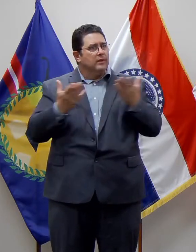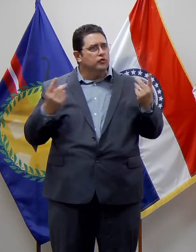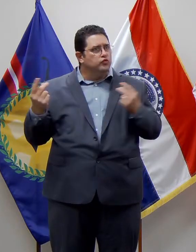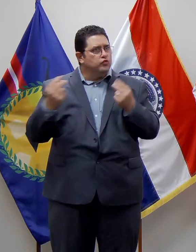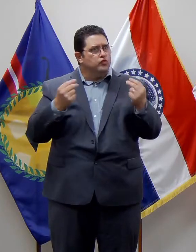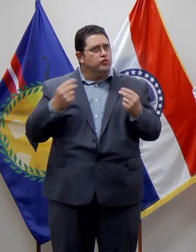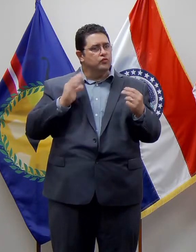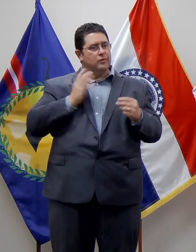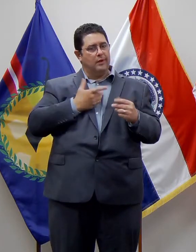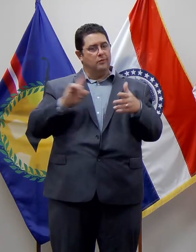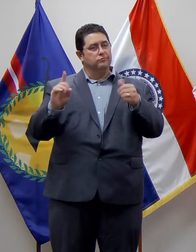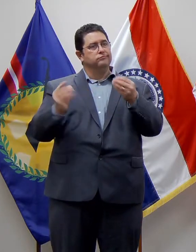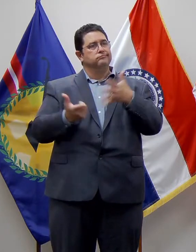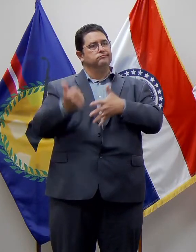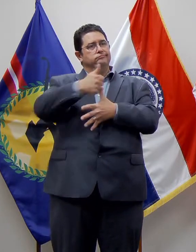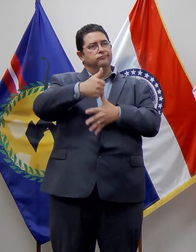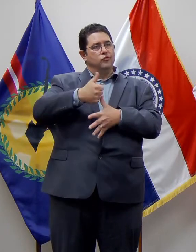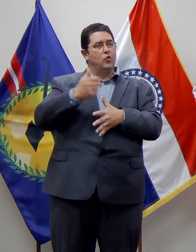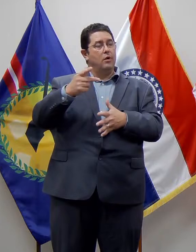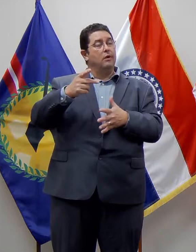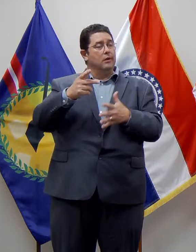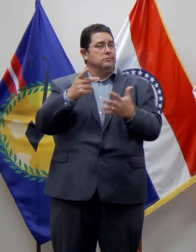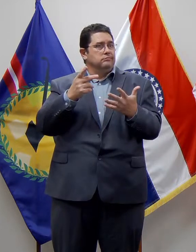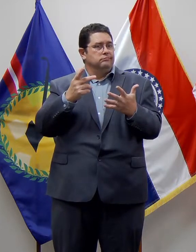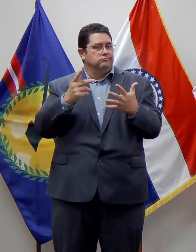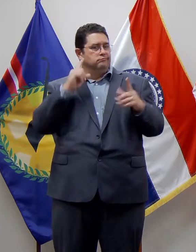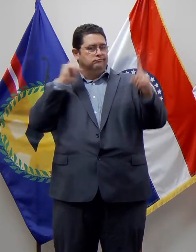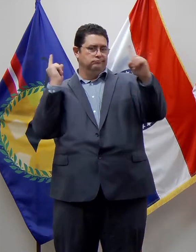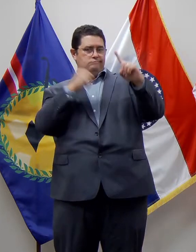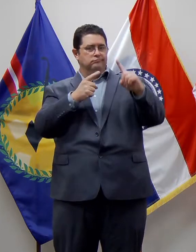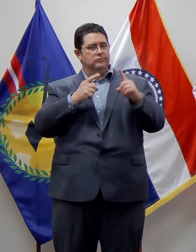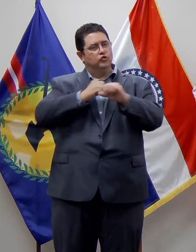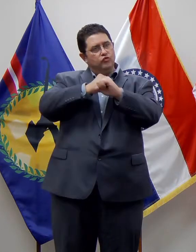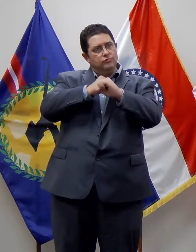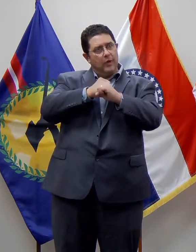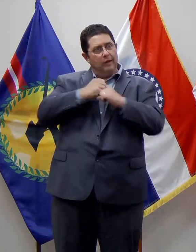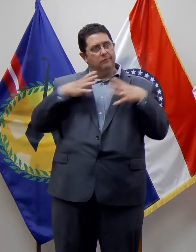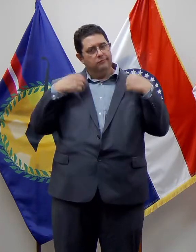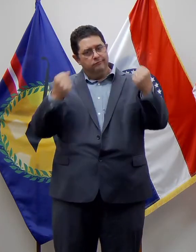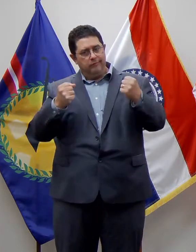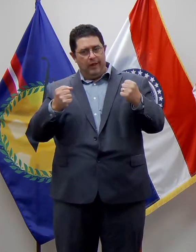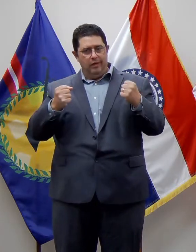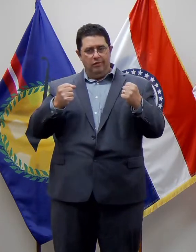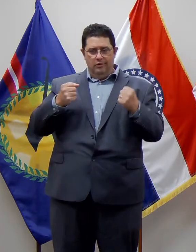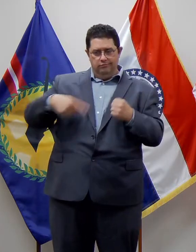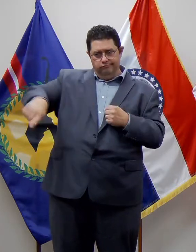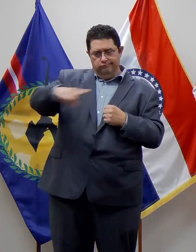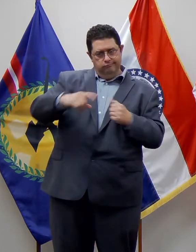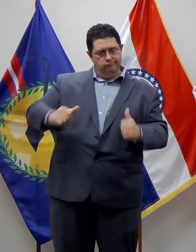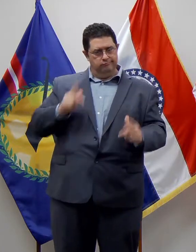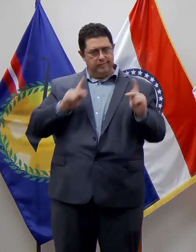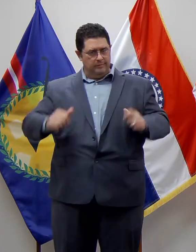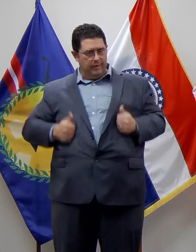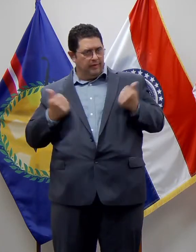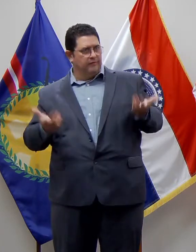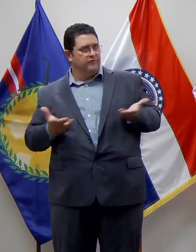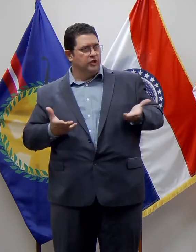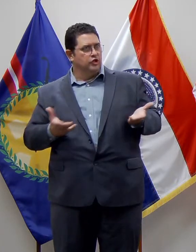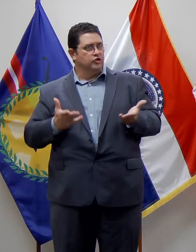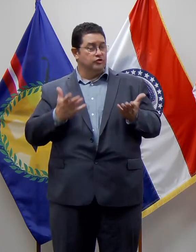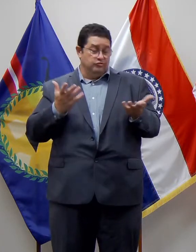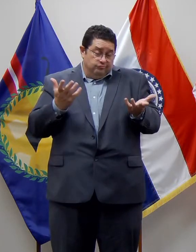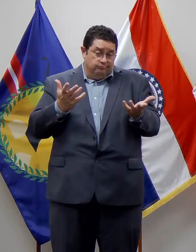one priority in St. Louis County is to protect the health and welfare of the residents of St. Louis County, and that means managing this